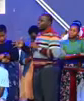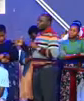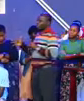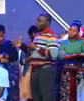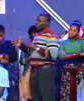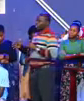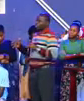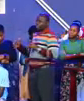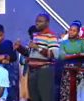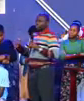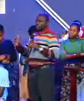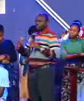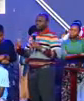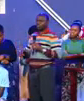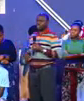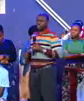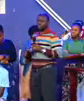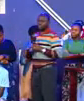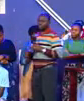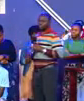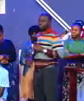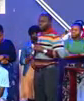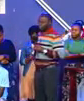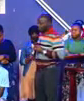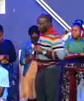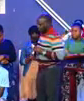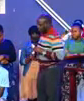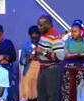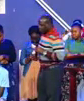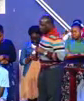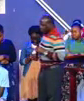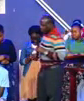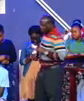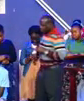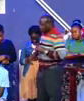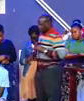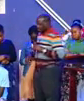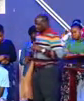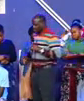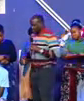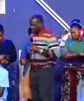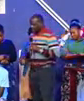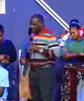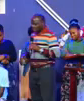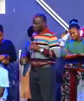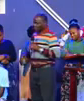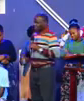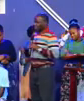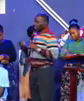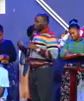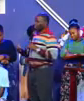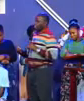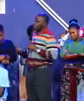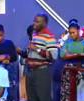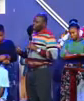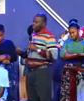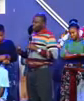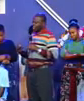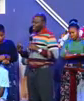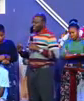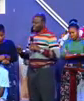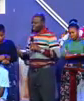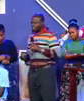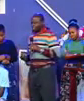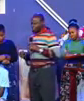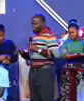oba stroke evudde ku kino. They did all that test but there are no way to know where the stroke had come from. Naye bwayitawo ennaku